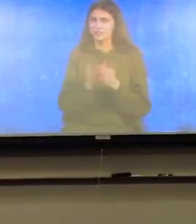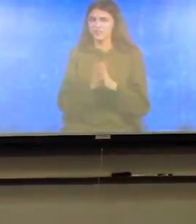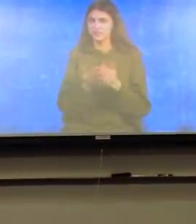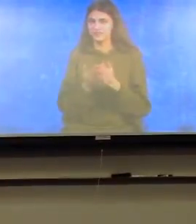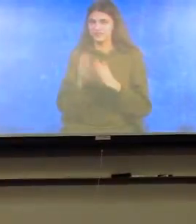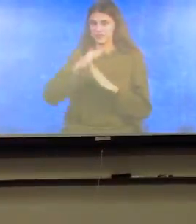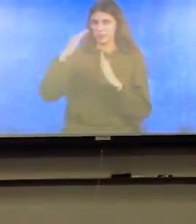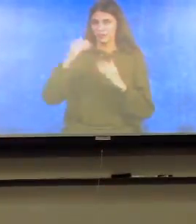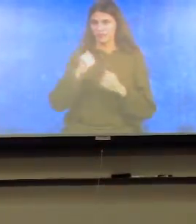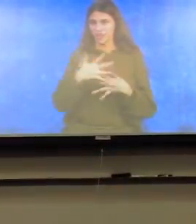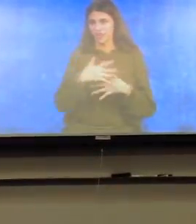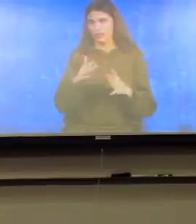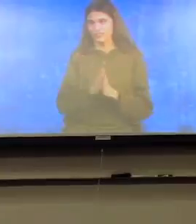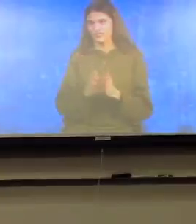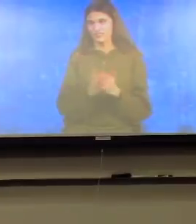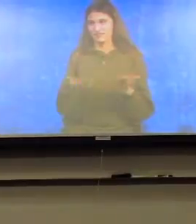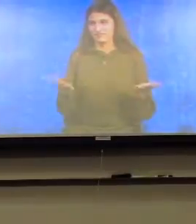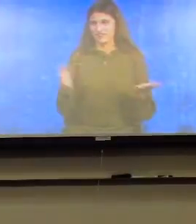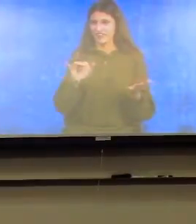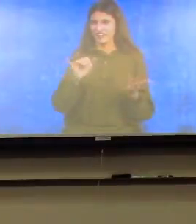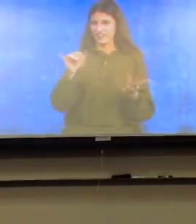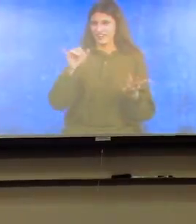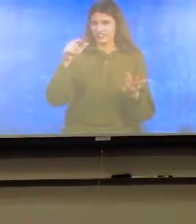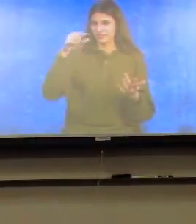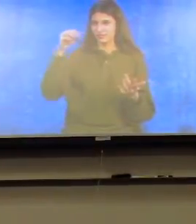I would say I prefer scary books the most.